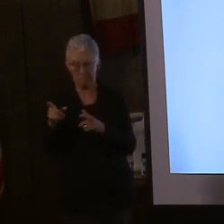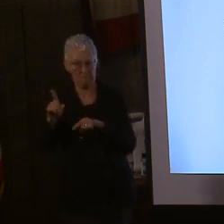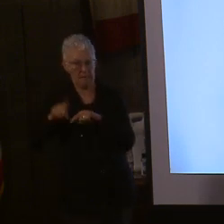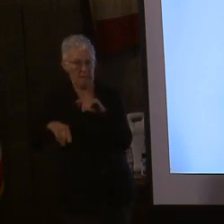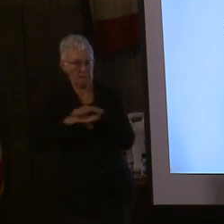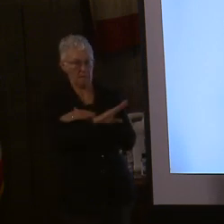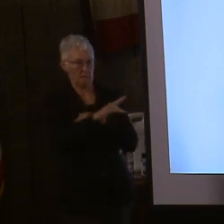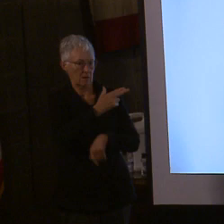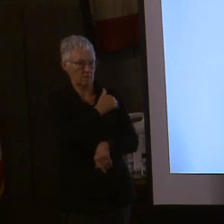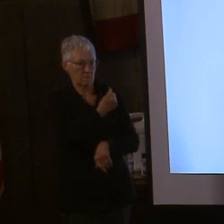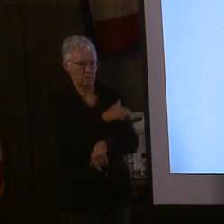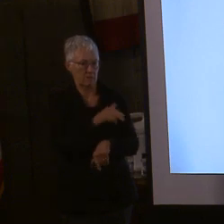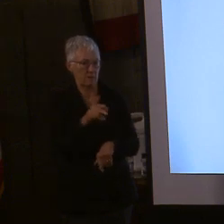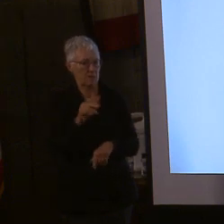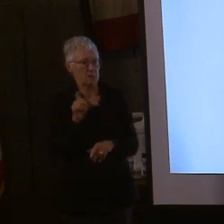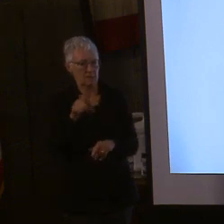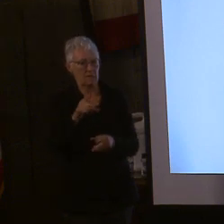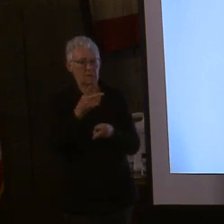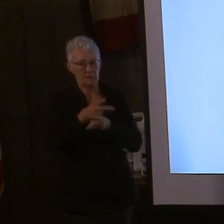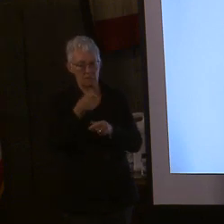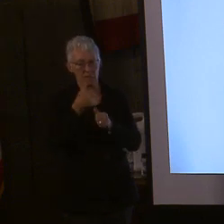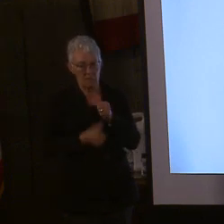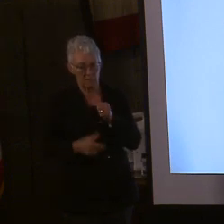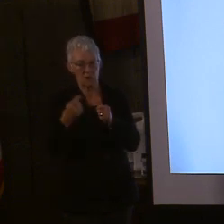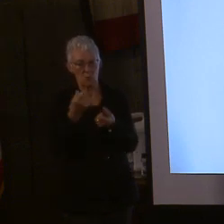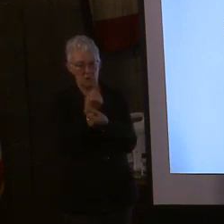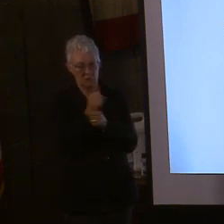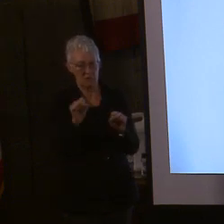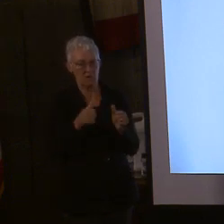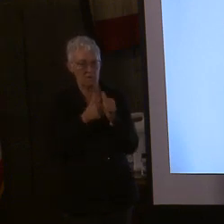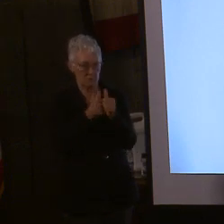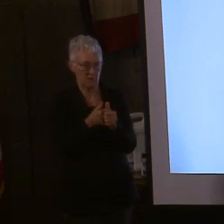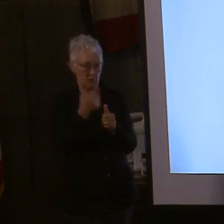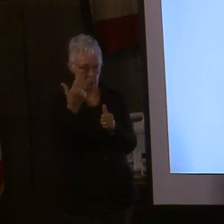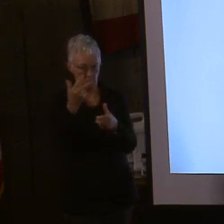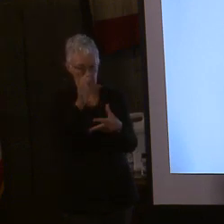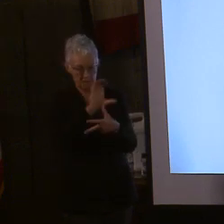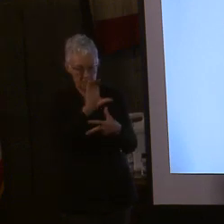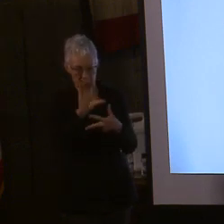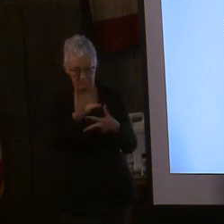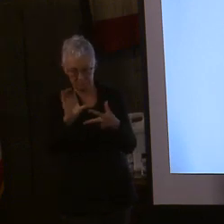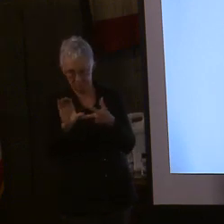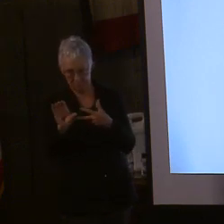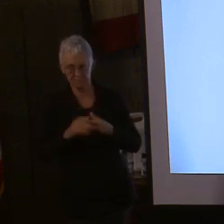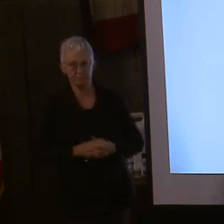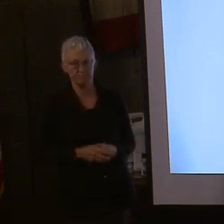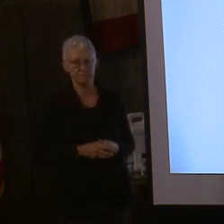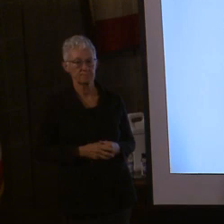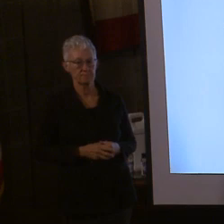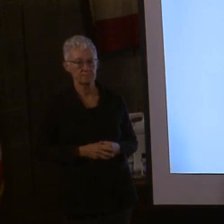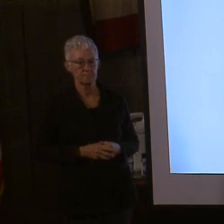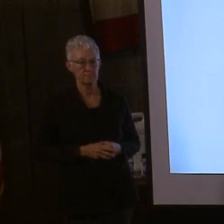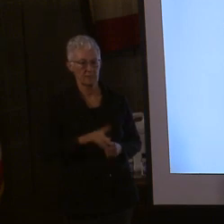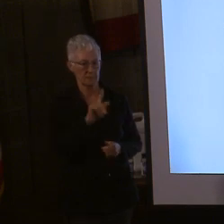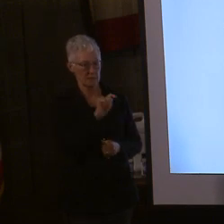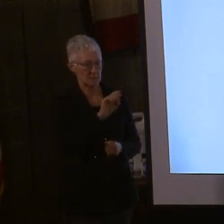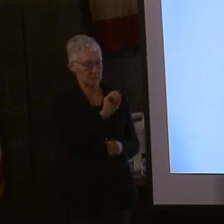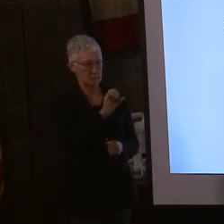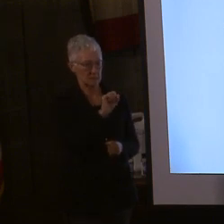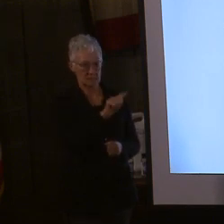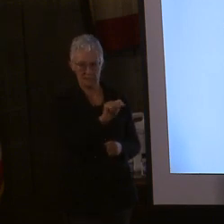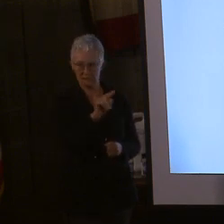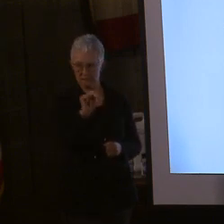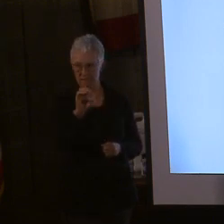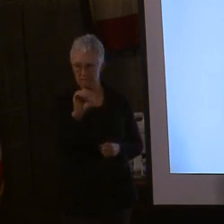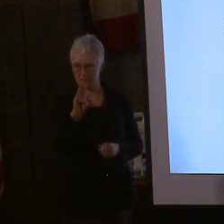helping keep everybody safe. All right, Test Nebraska is another way that people can make sure that you're fighting the spread of the